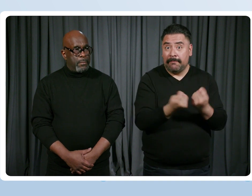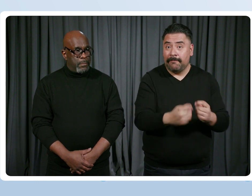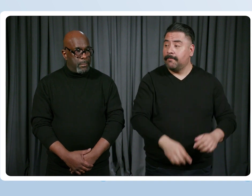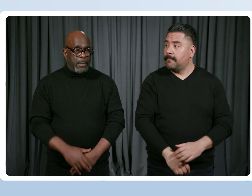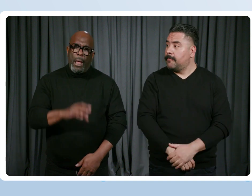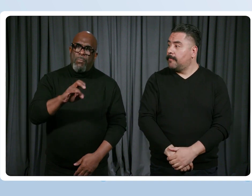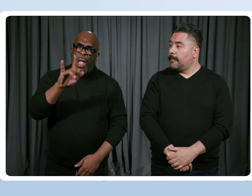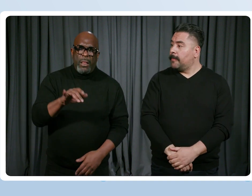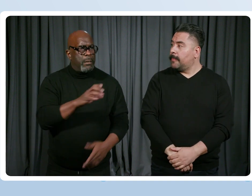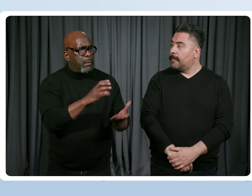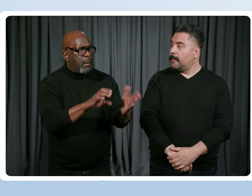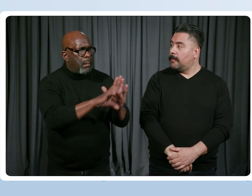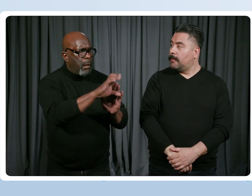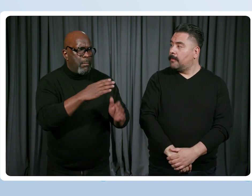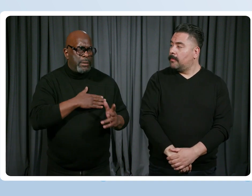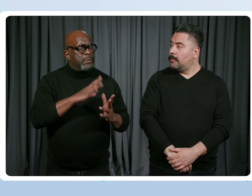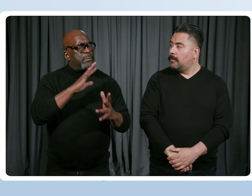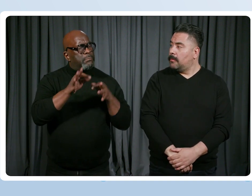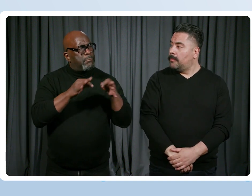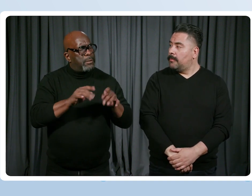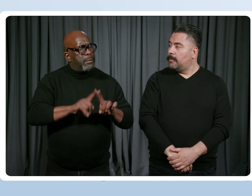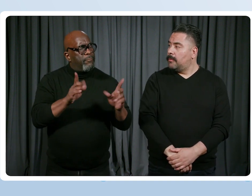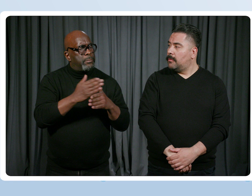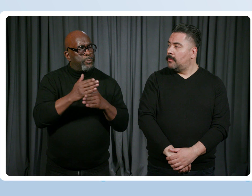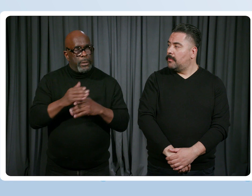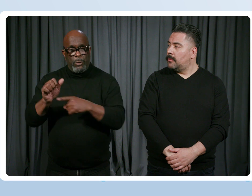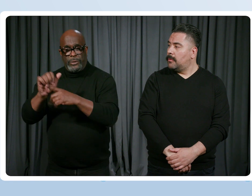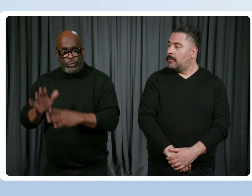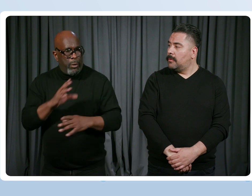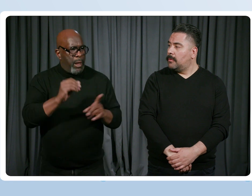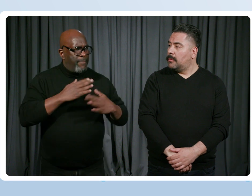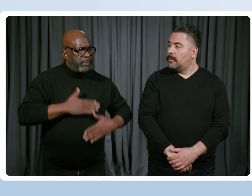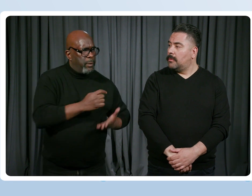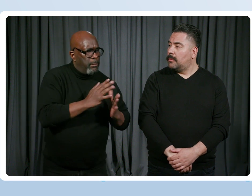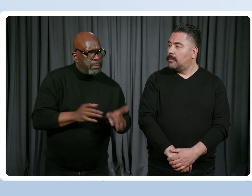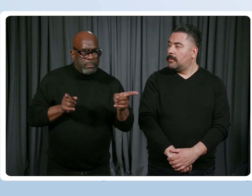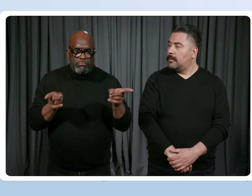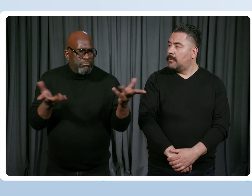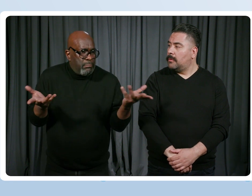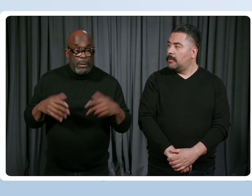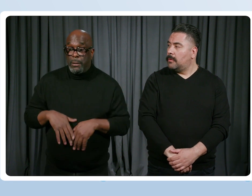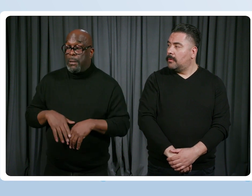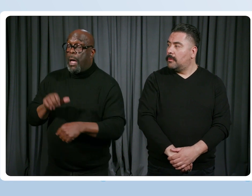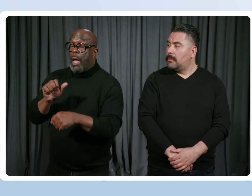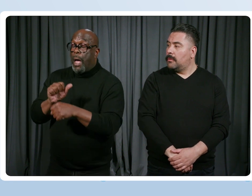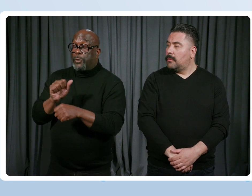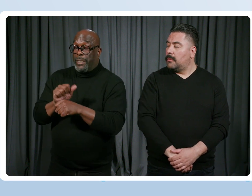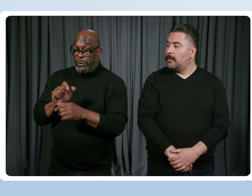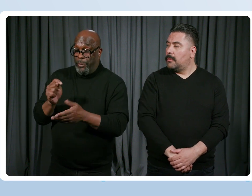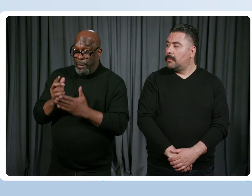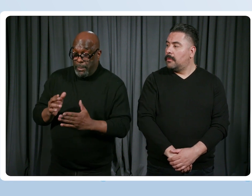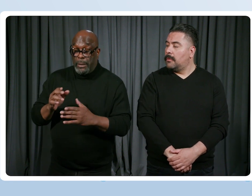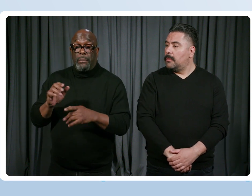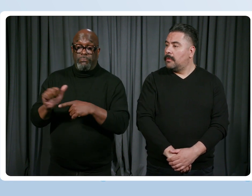bit about the differences between an occupational therapist practitioner and a physical therapist? Occupational therapy practitioners really